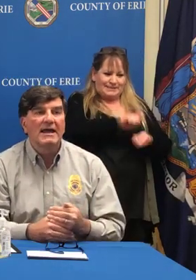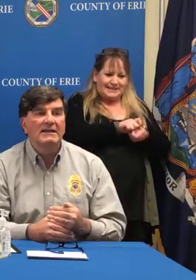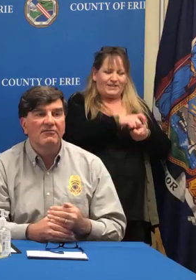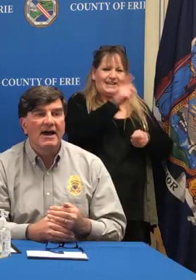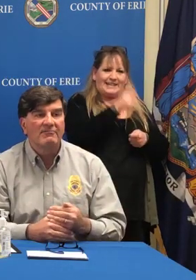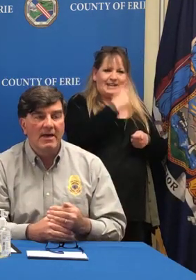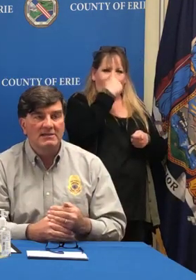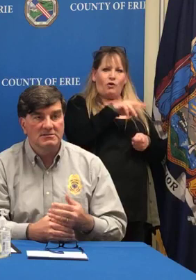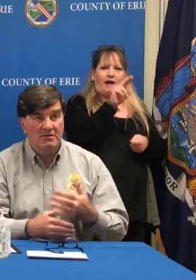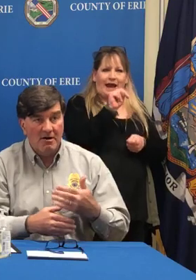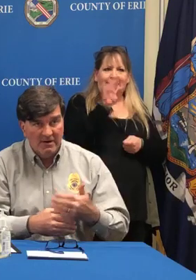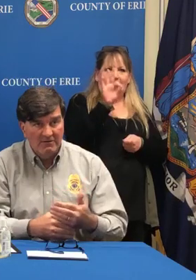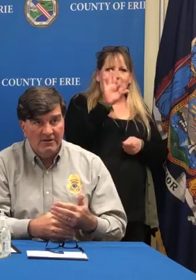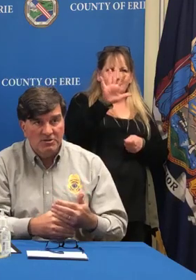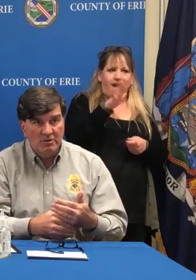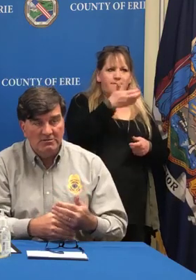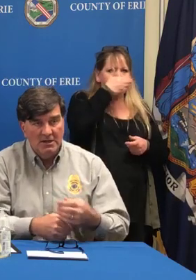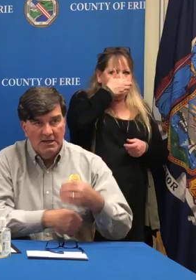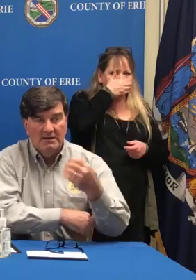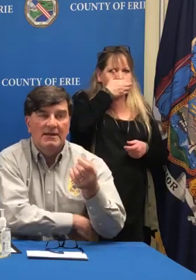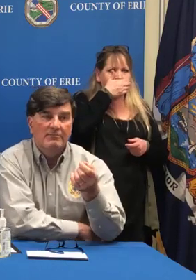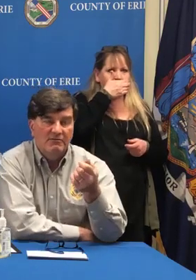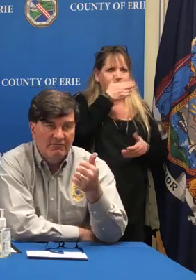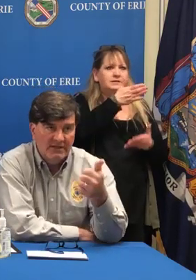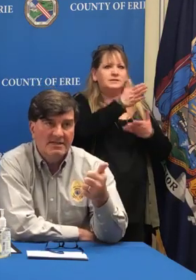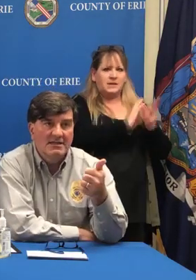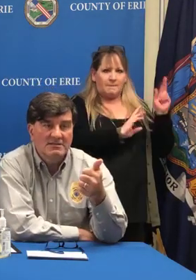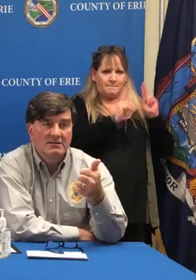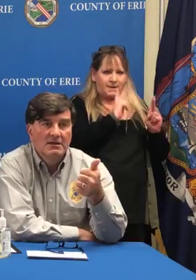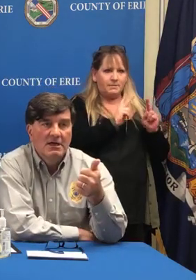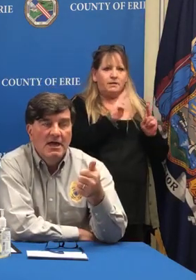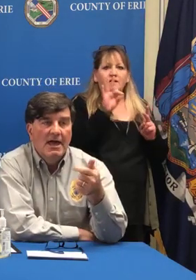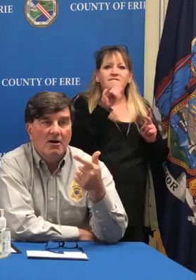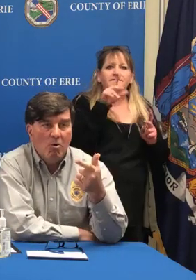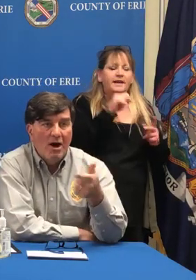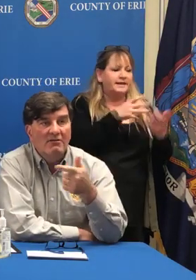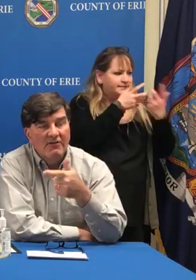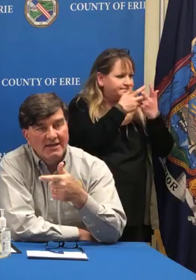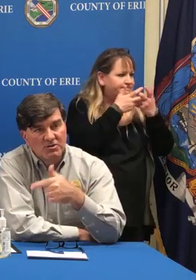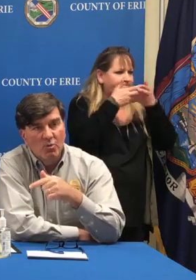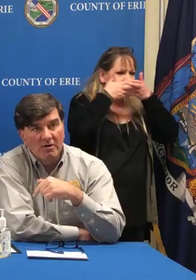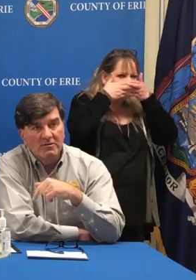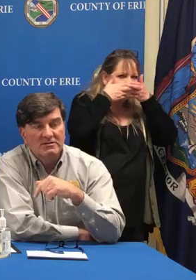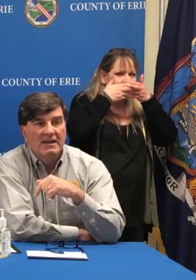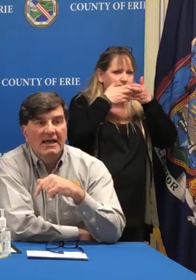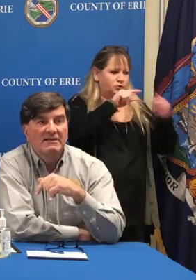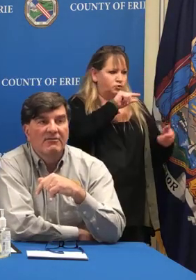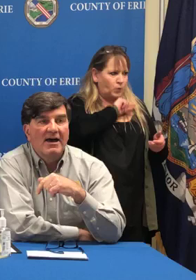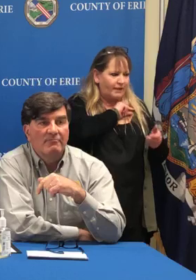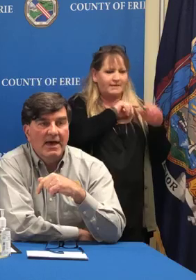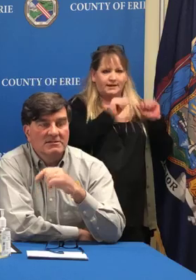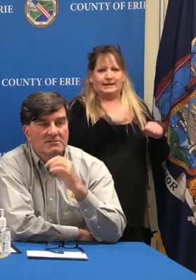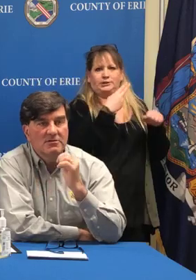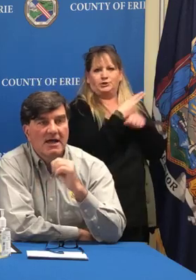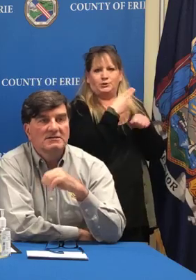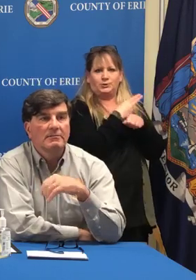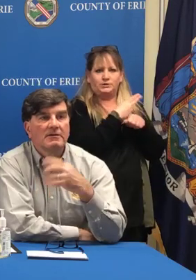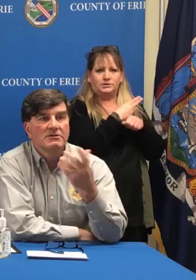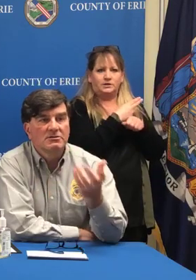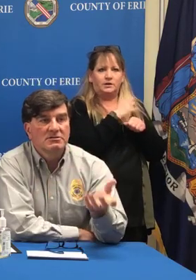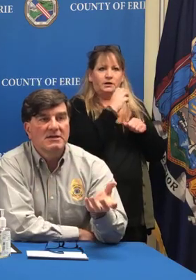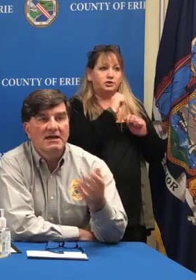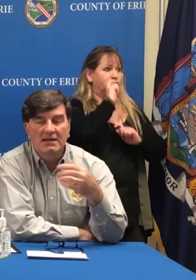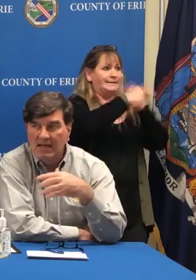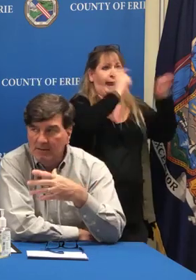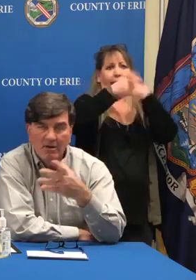for N95 masks. There are individuals that have been fit tested and are qualified to wear those N95 masks. They're not something